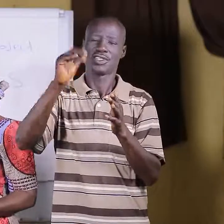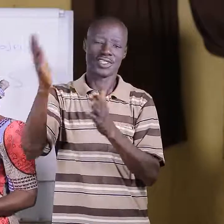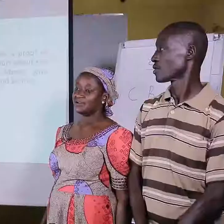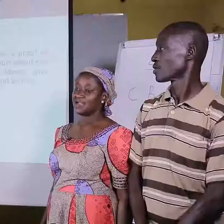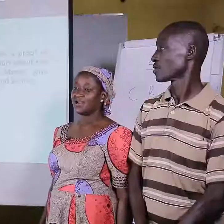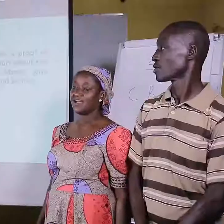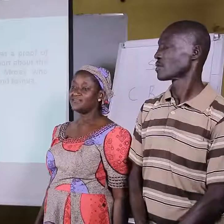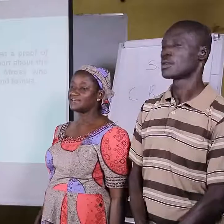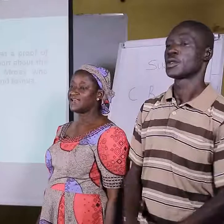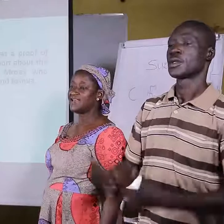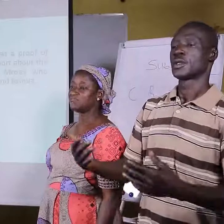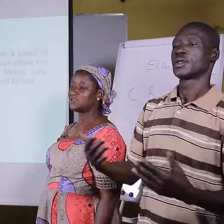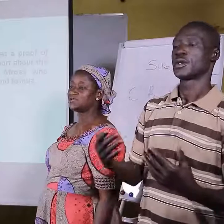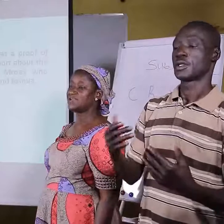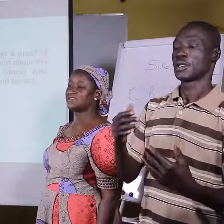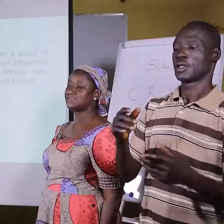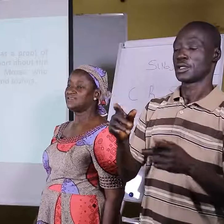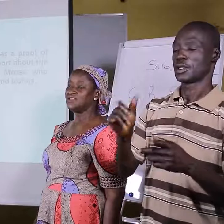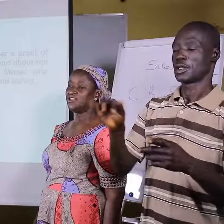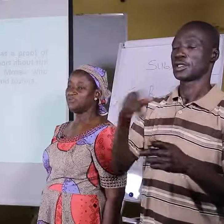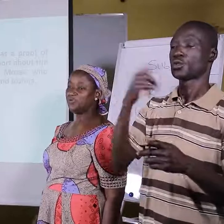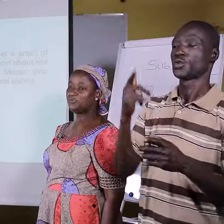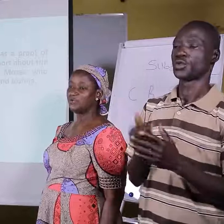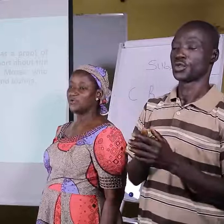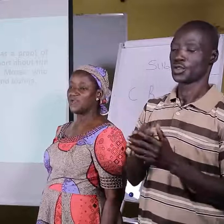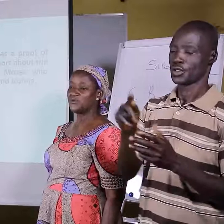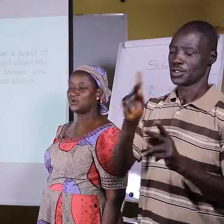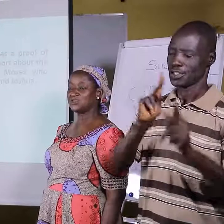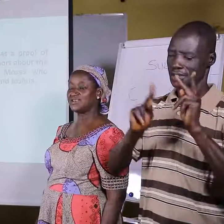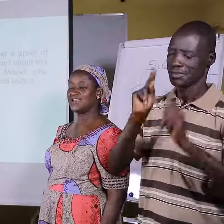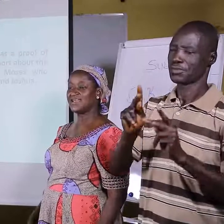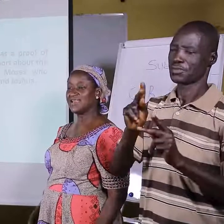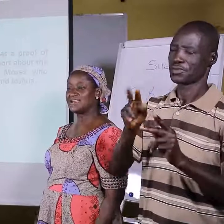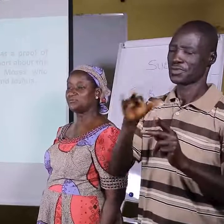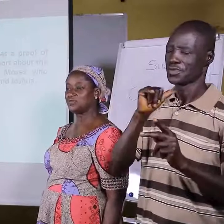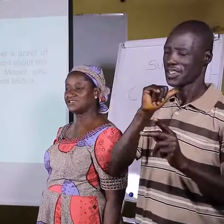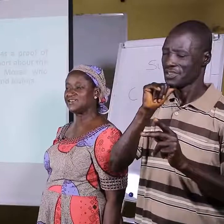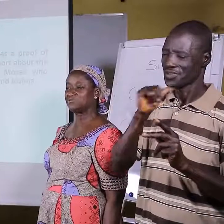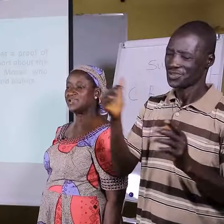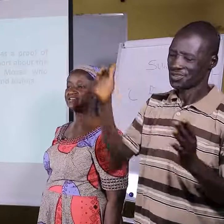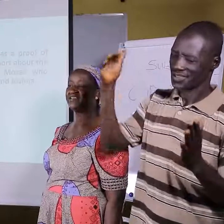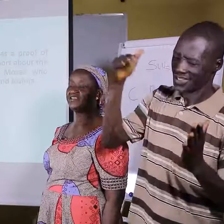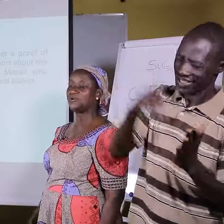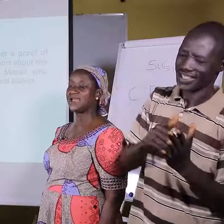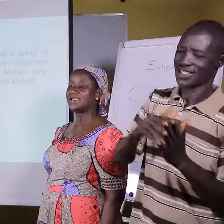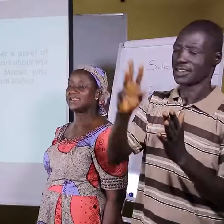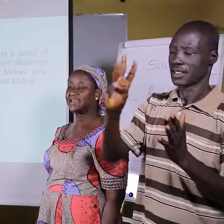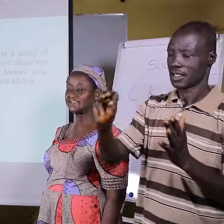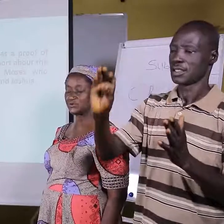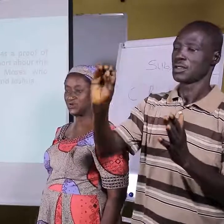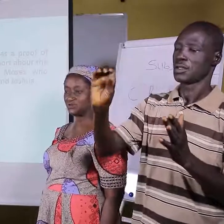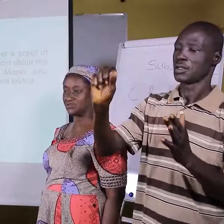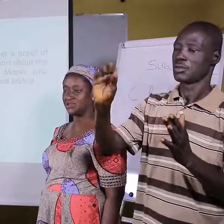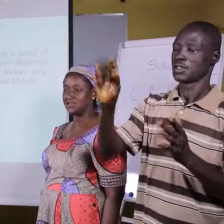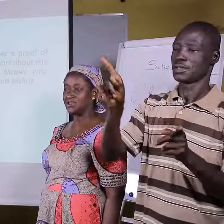sword? Now, having said that, my students, the people were not against Moses, but they were